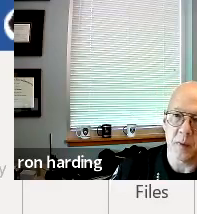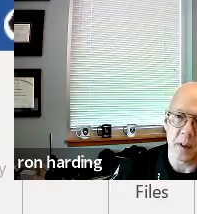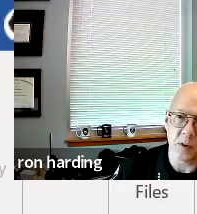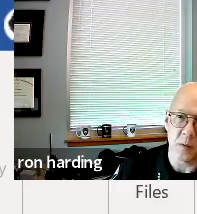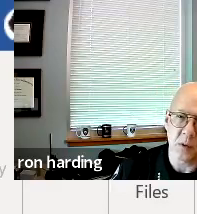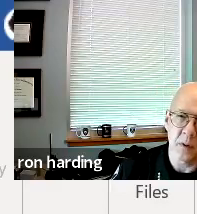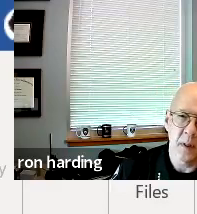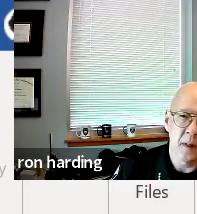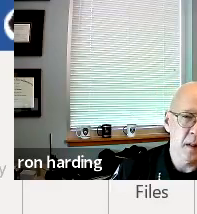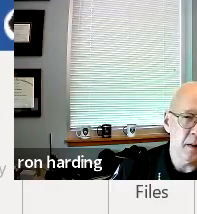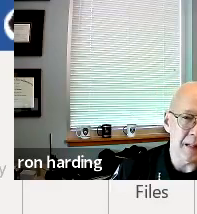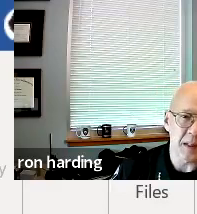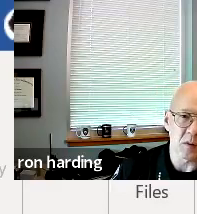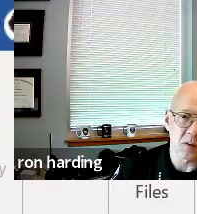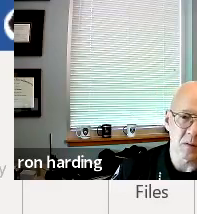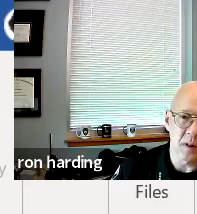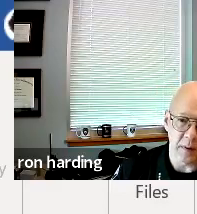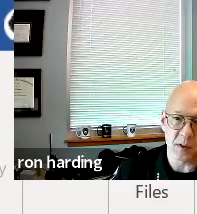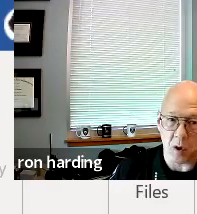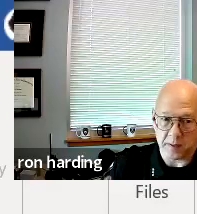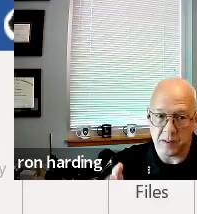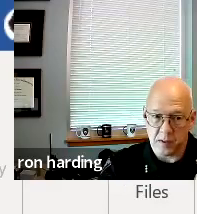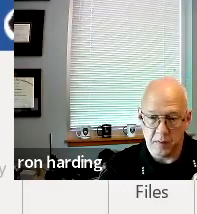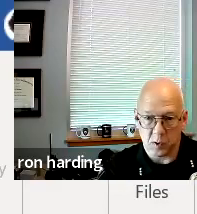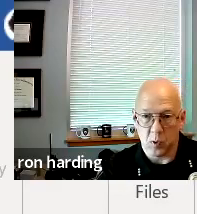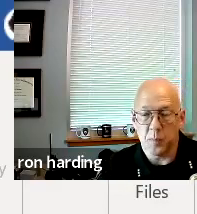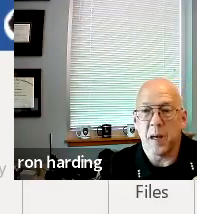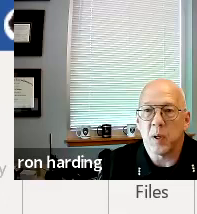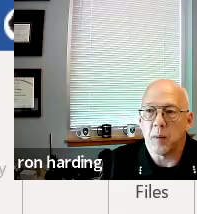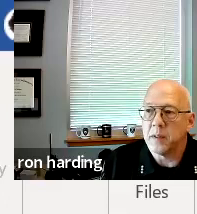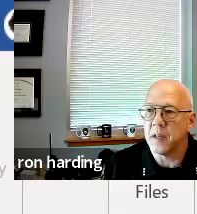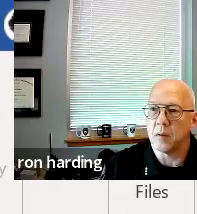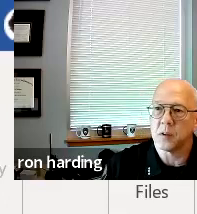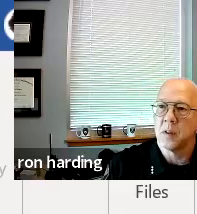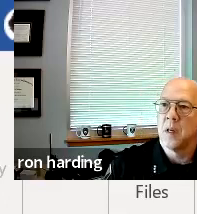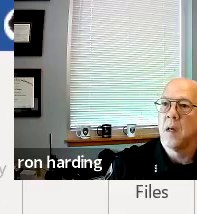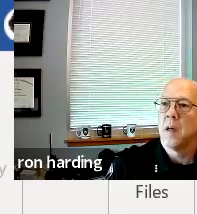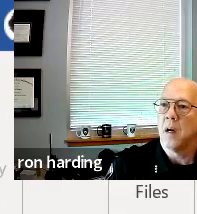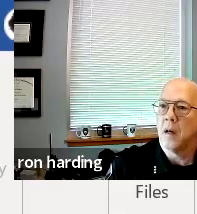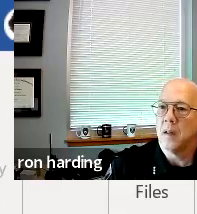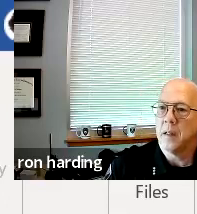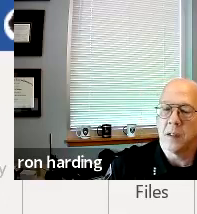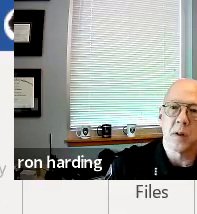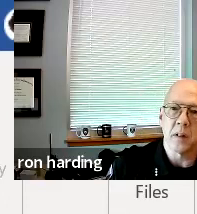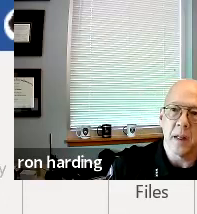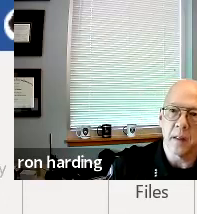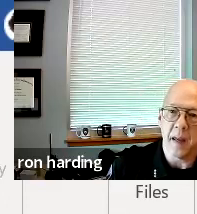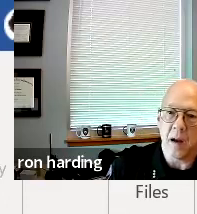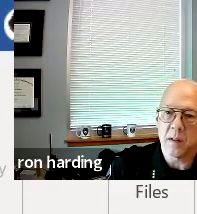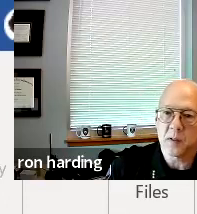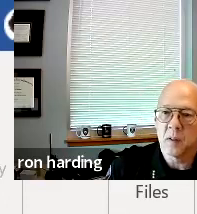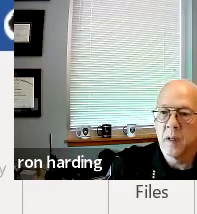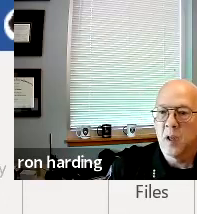help them with their issues. That sounds, in this context, in this group, that probably sounds ignorant